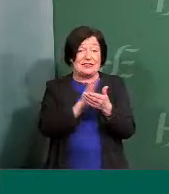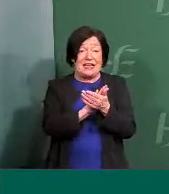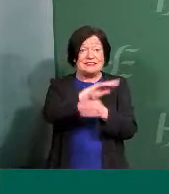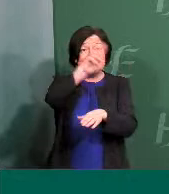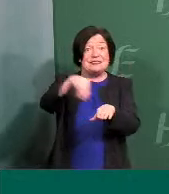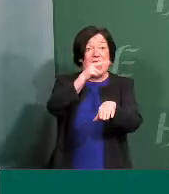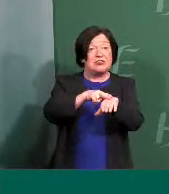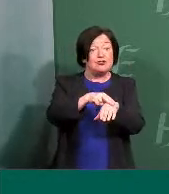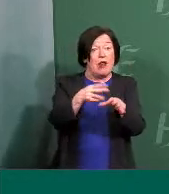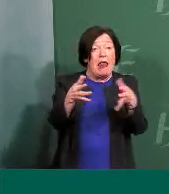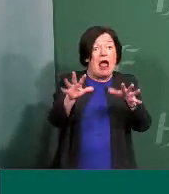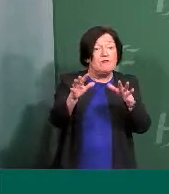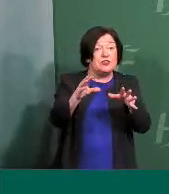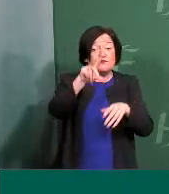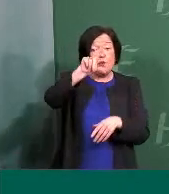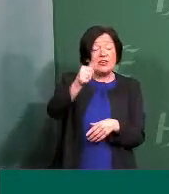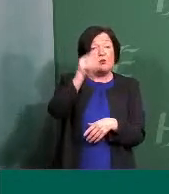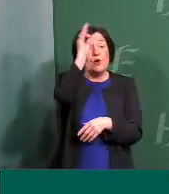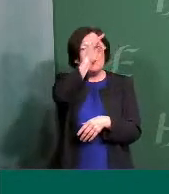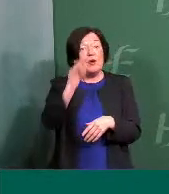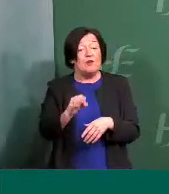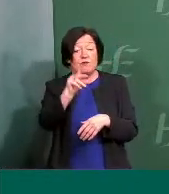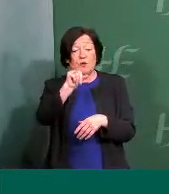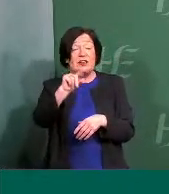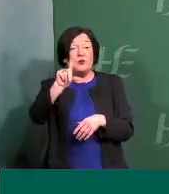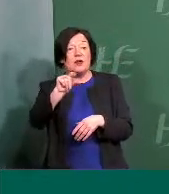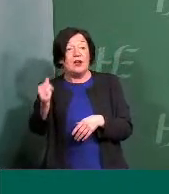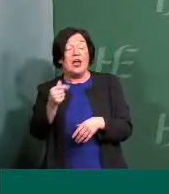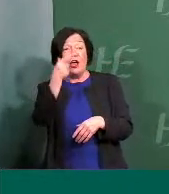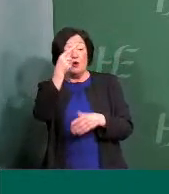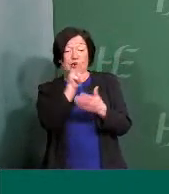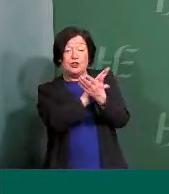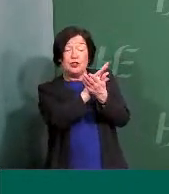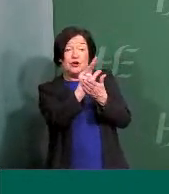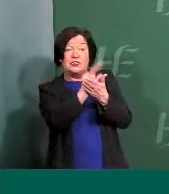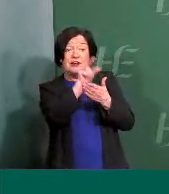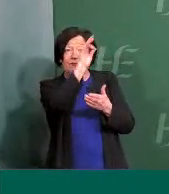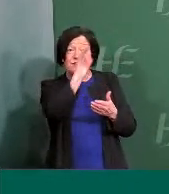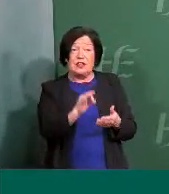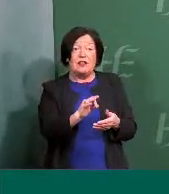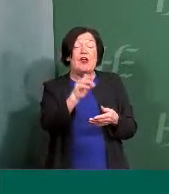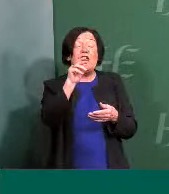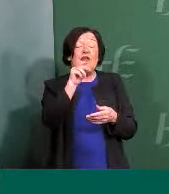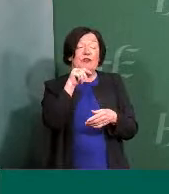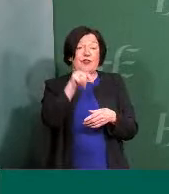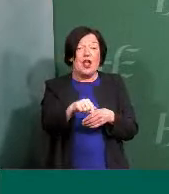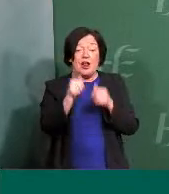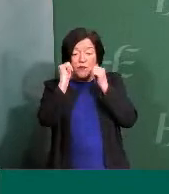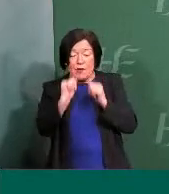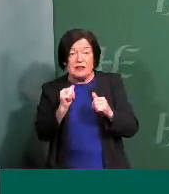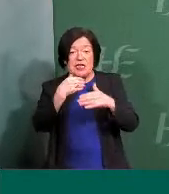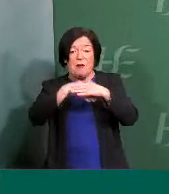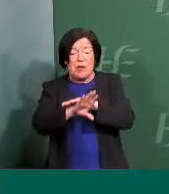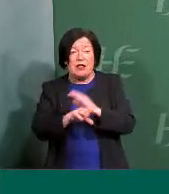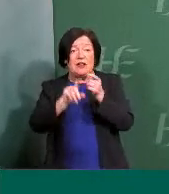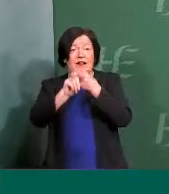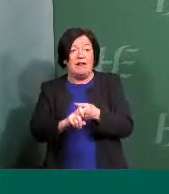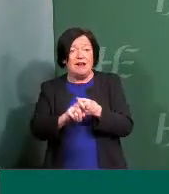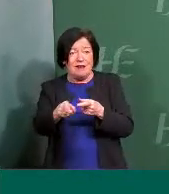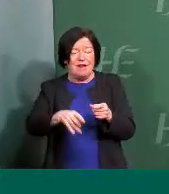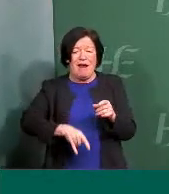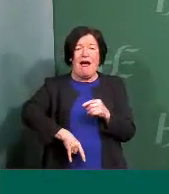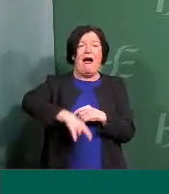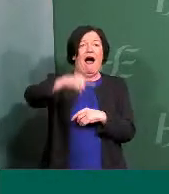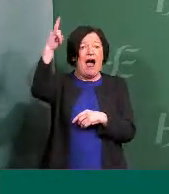of 21% for 2021 and only 13% for 2020. So their attendances, their admissions are